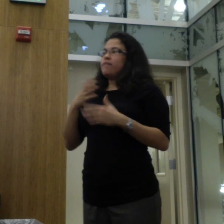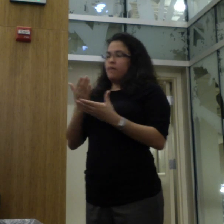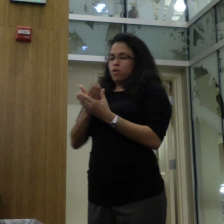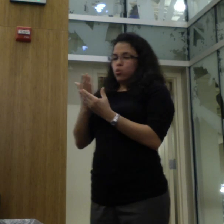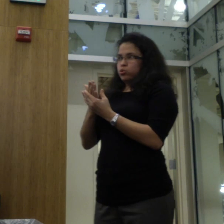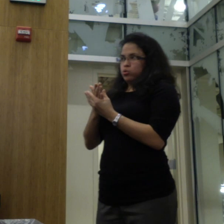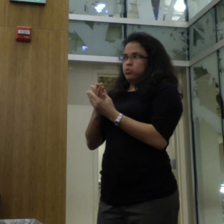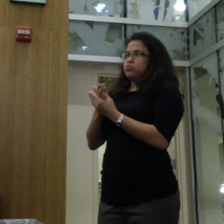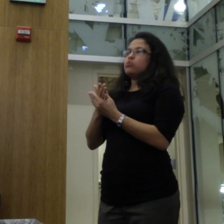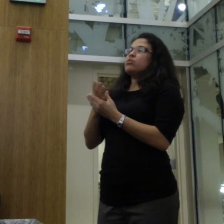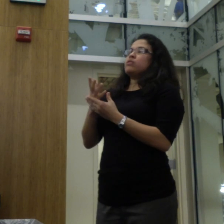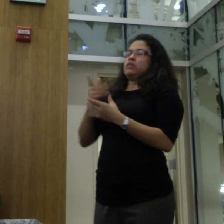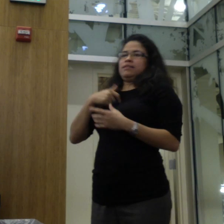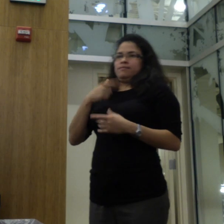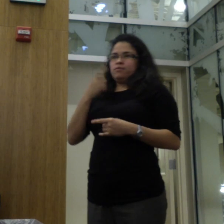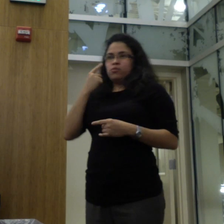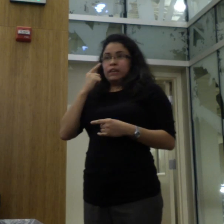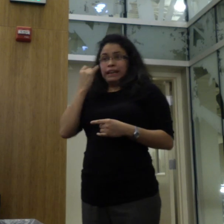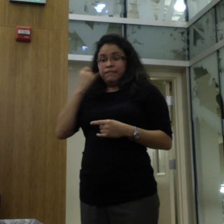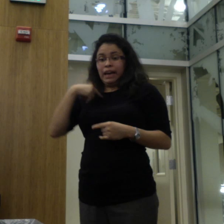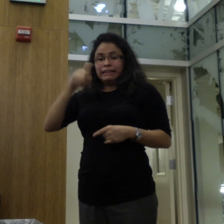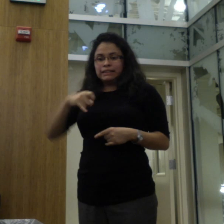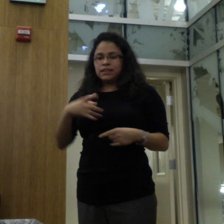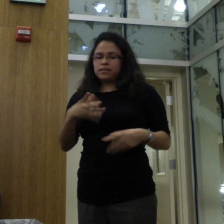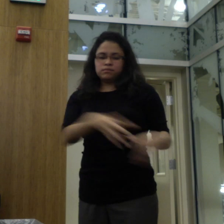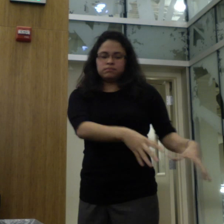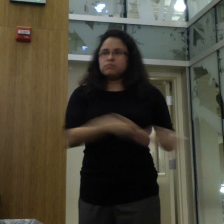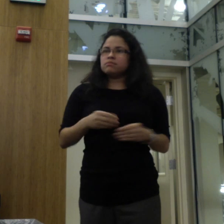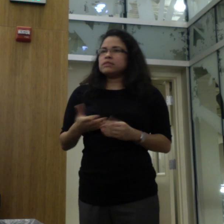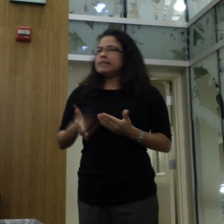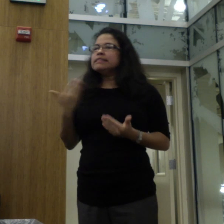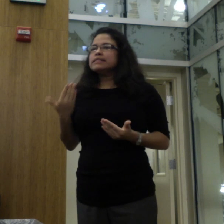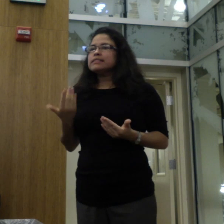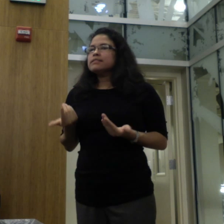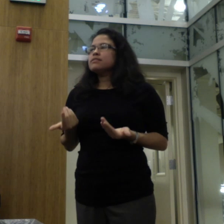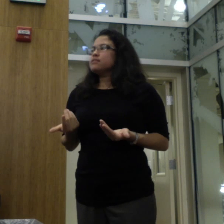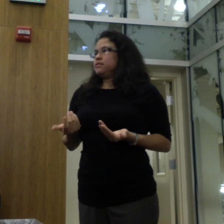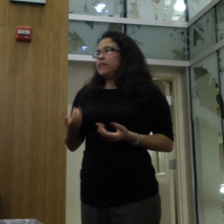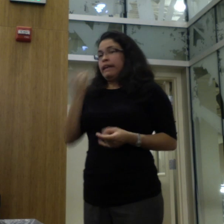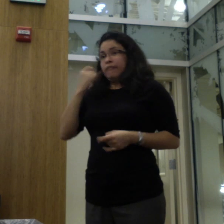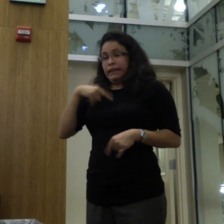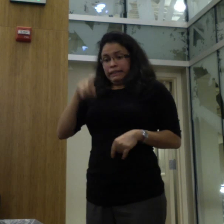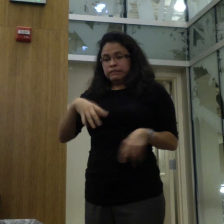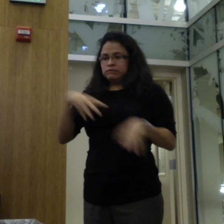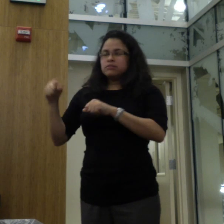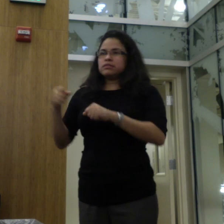quickly accessible for me. It can just grab it and go if I need to.